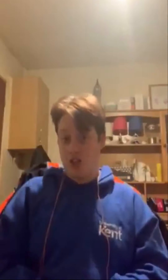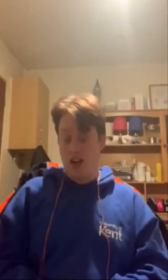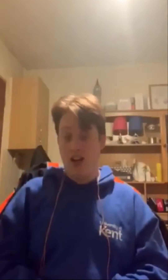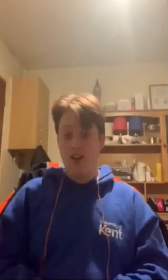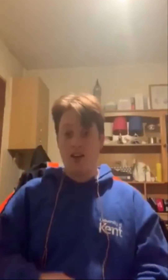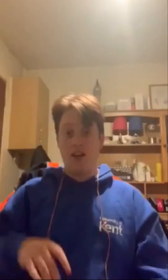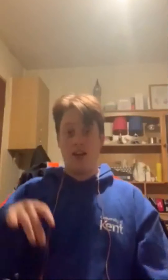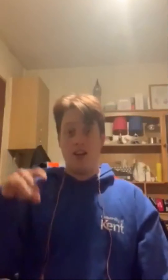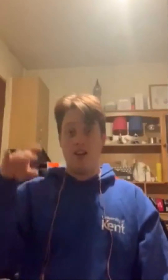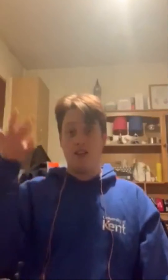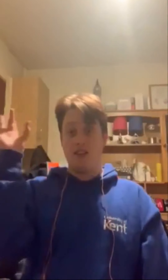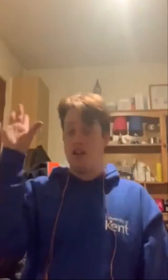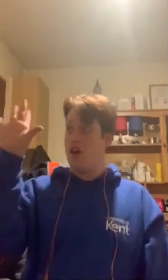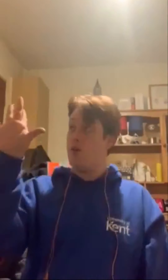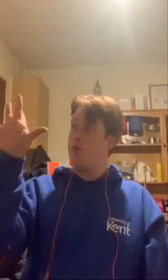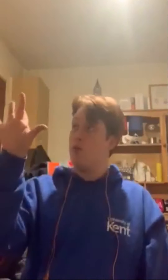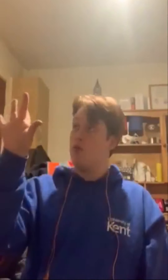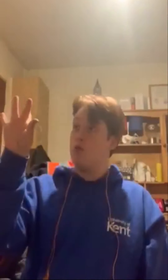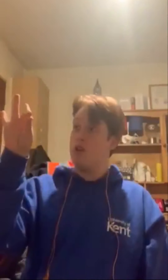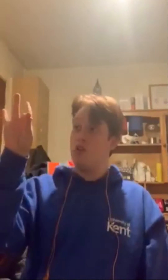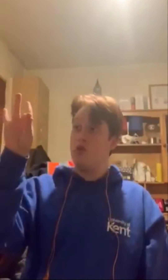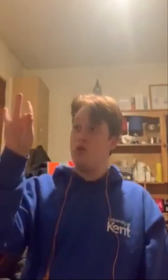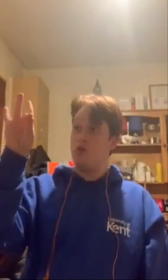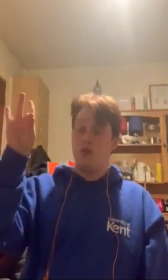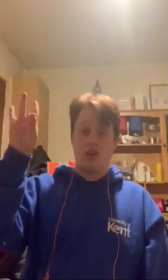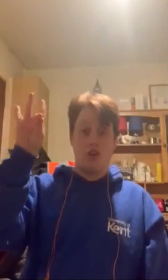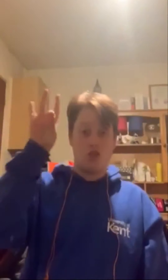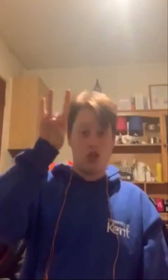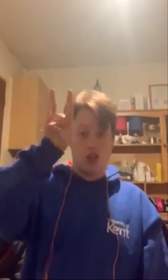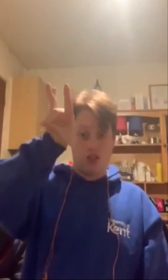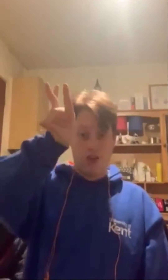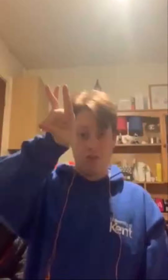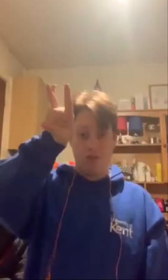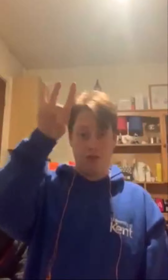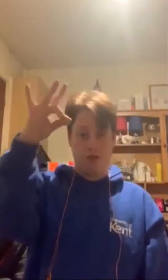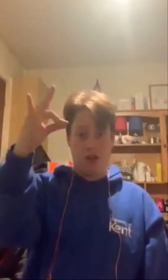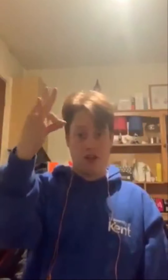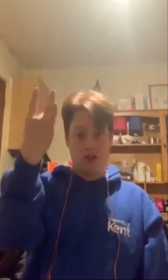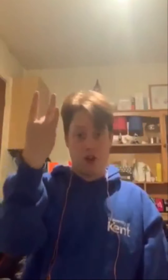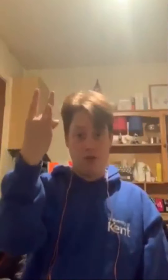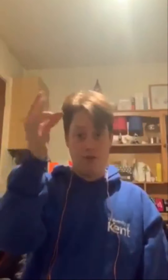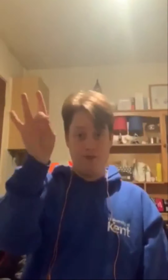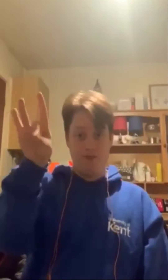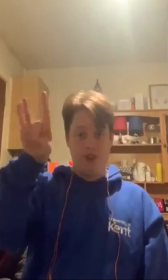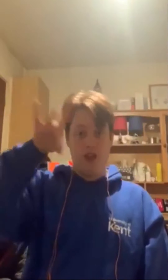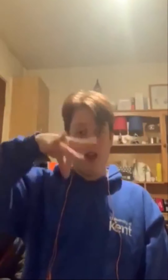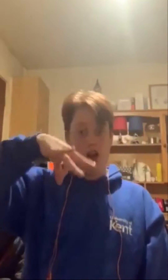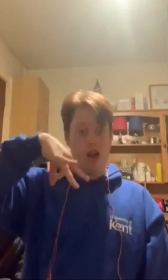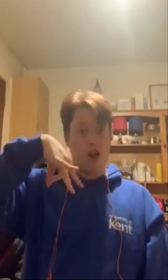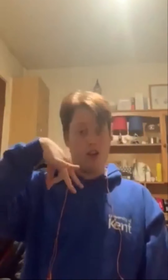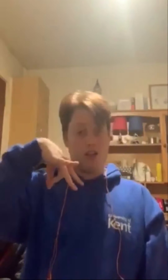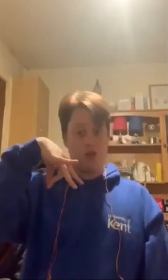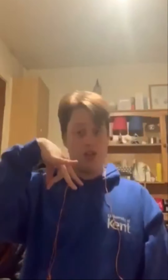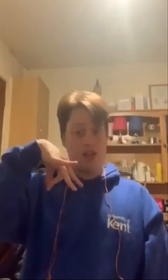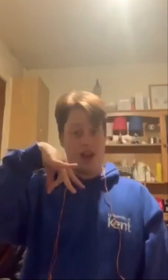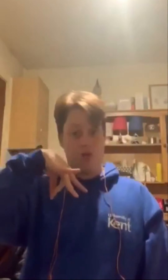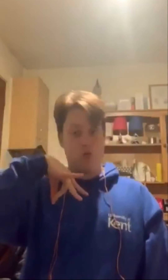Chile is you put your middle finger onto your thumb, like so, tilt it